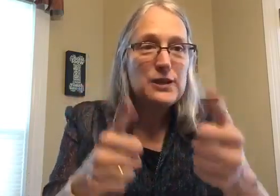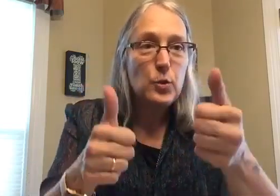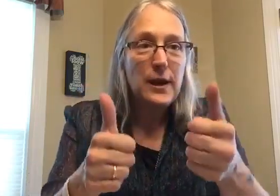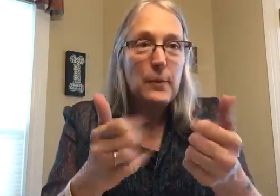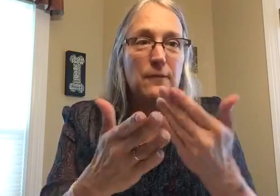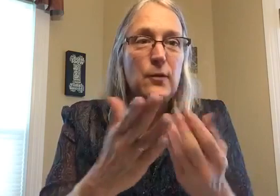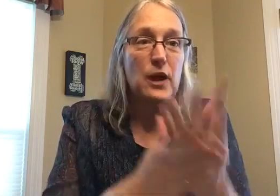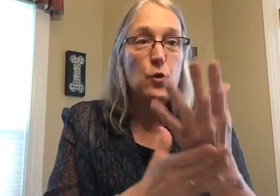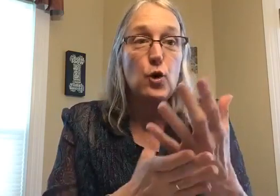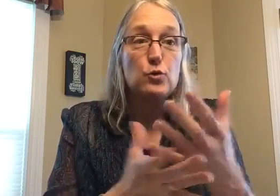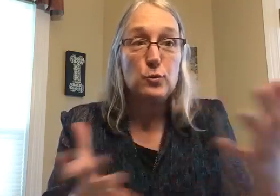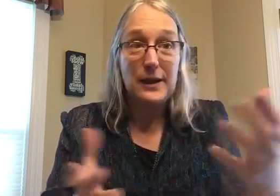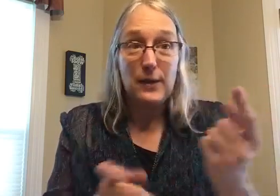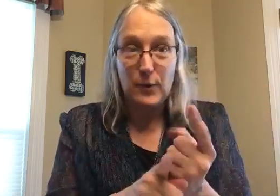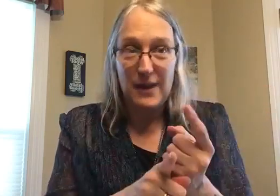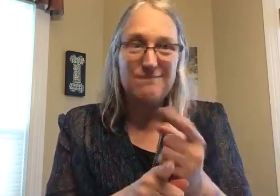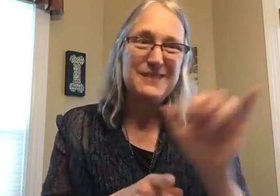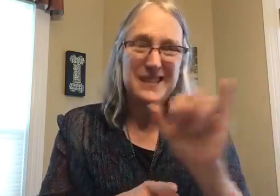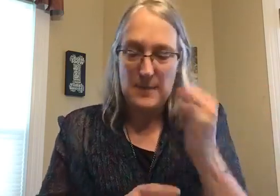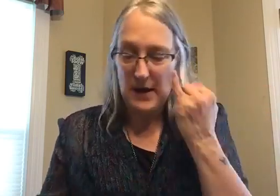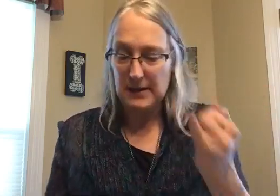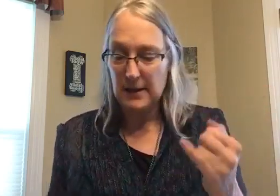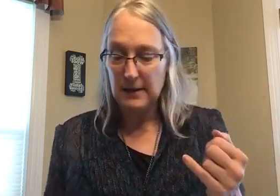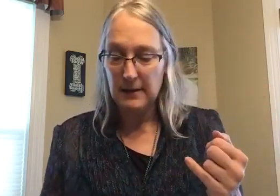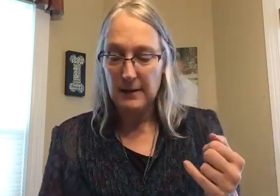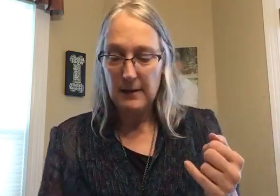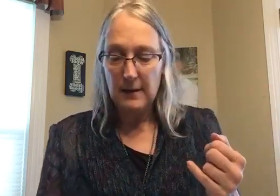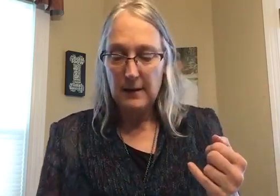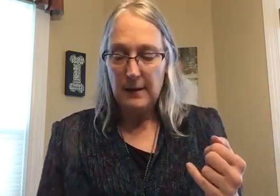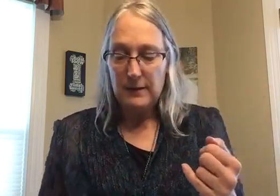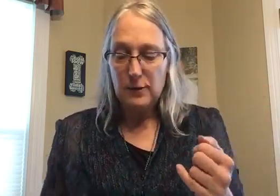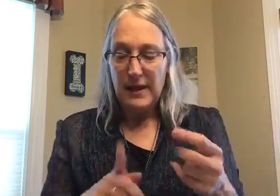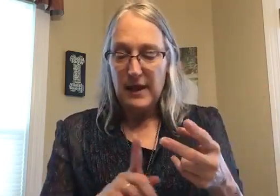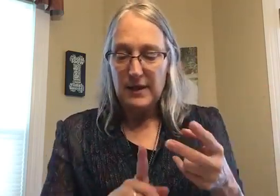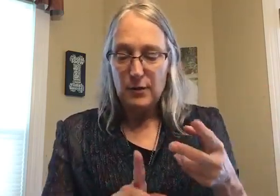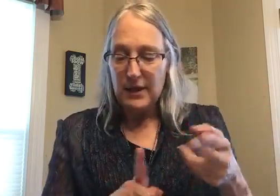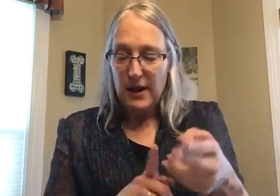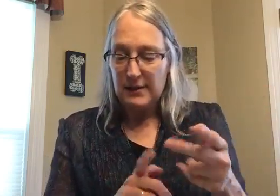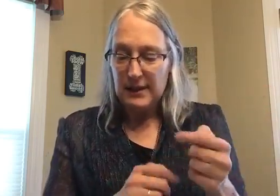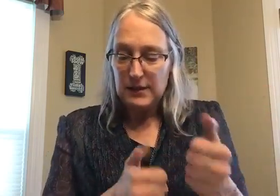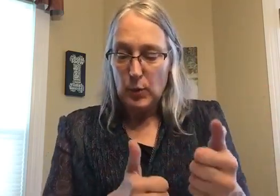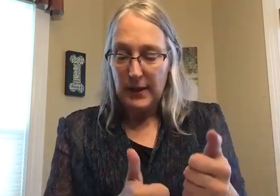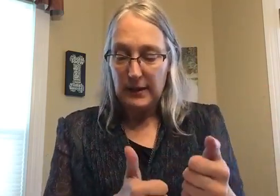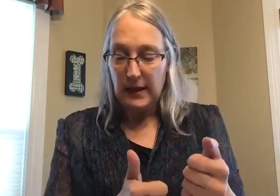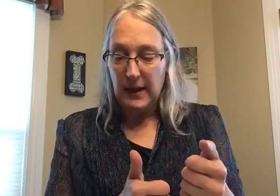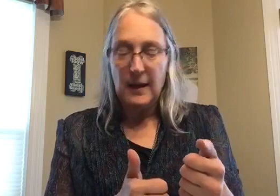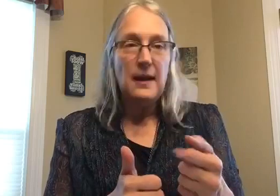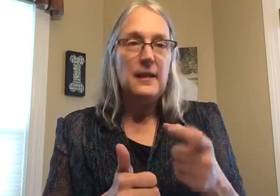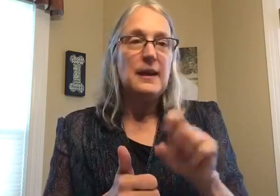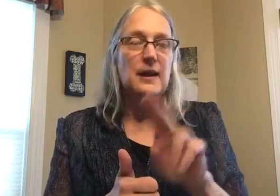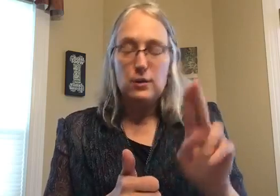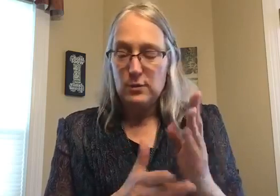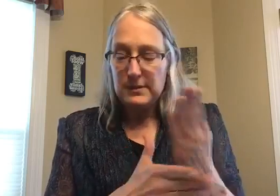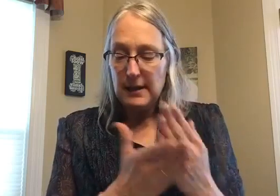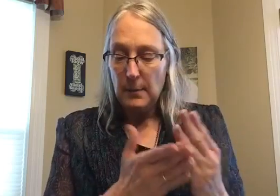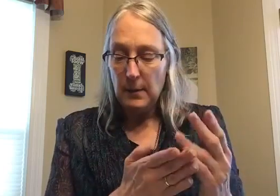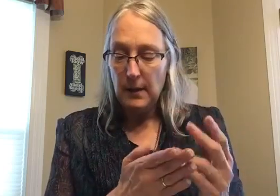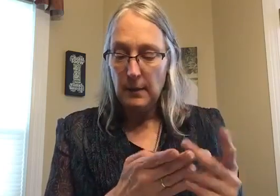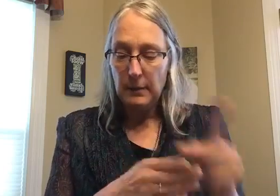quick before they grow too big, right? Same idea. So they cut things quickly. They use some